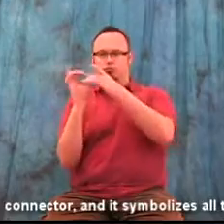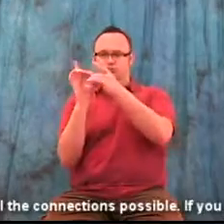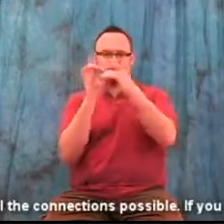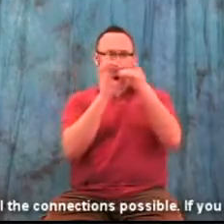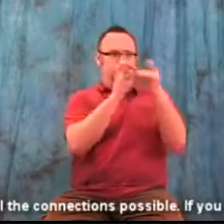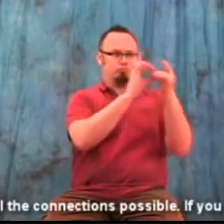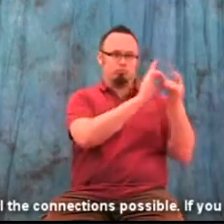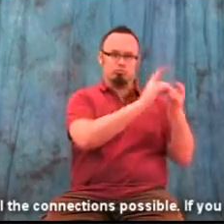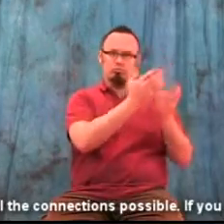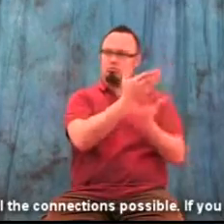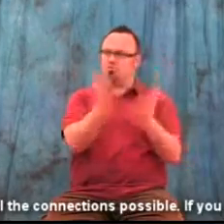connections possible.